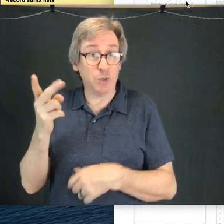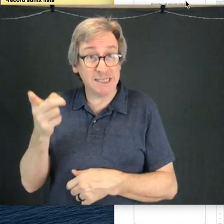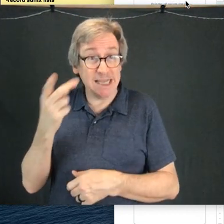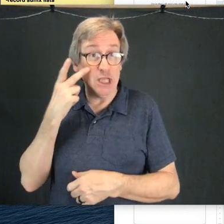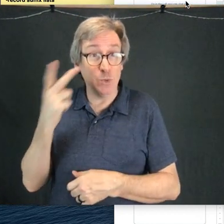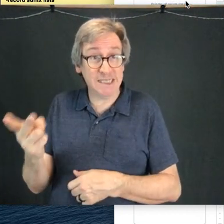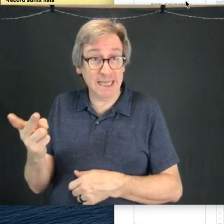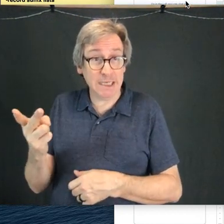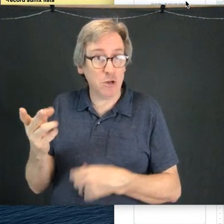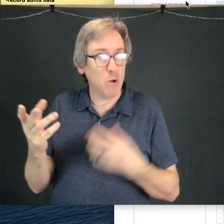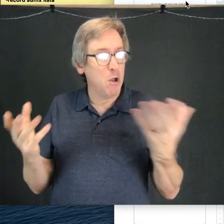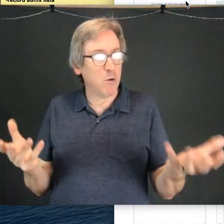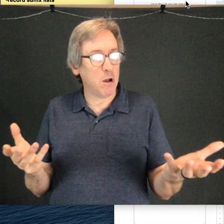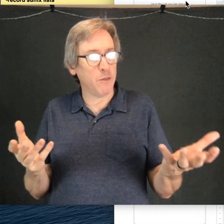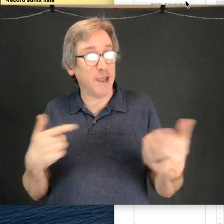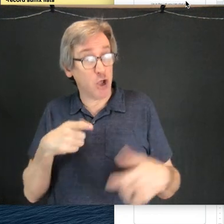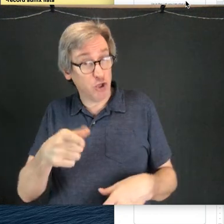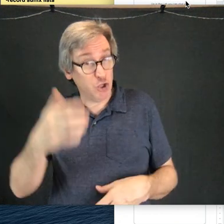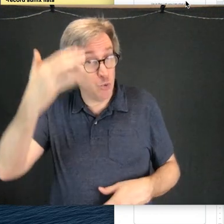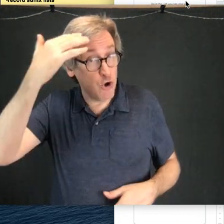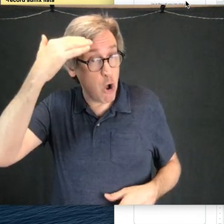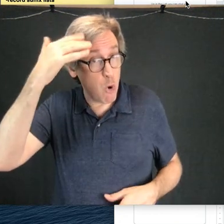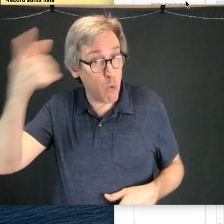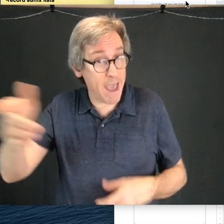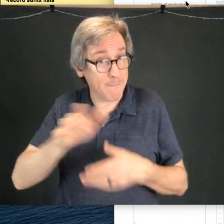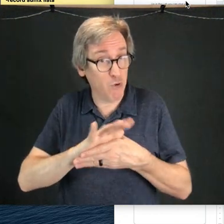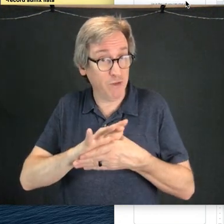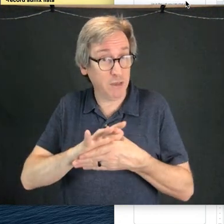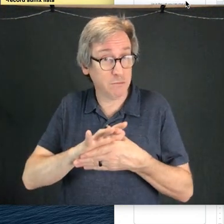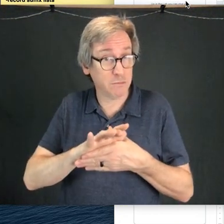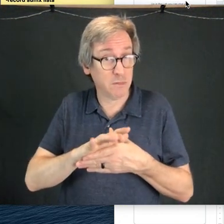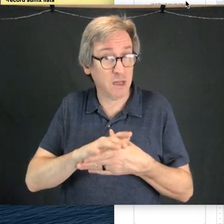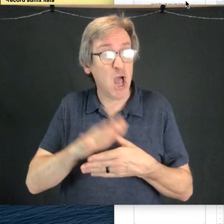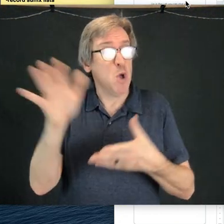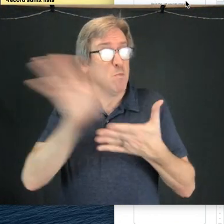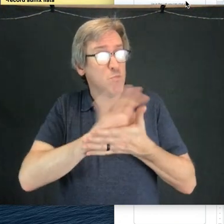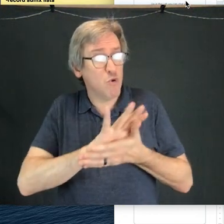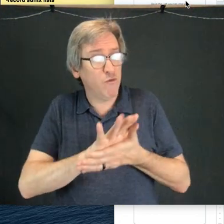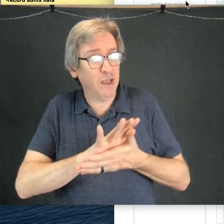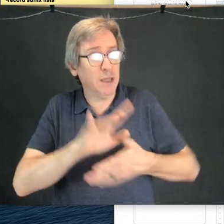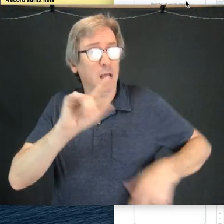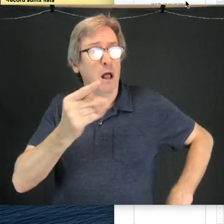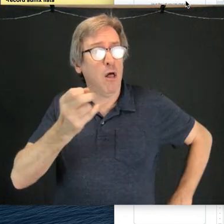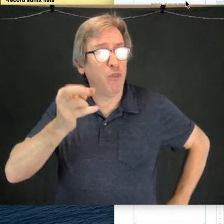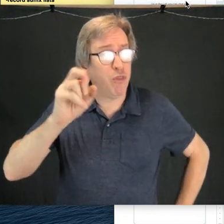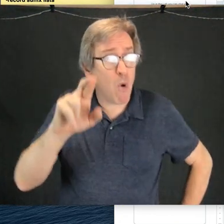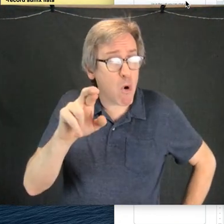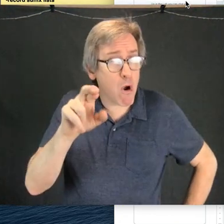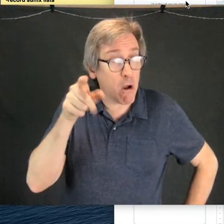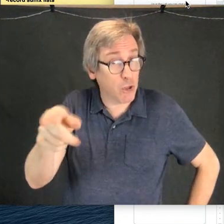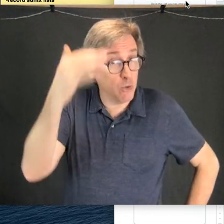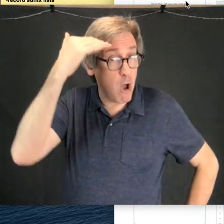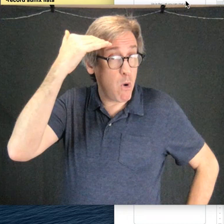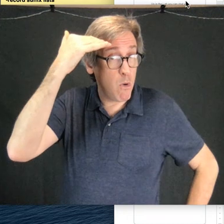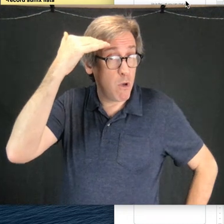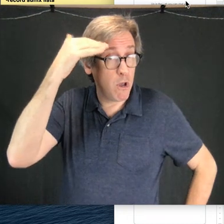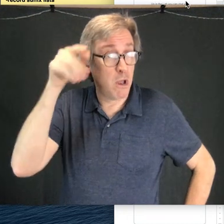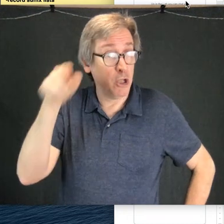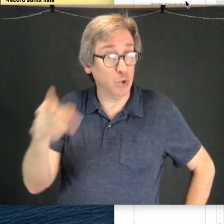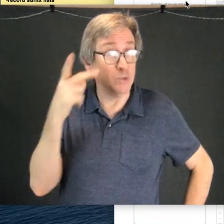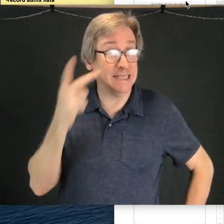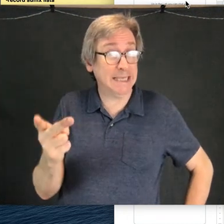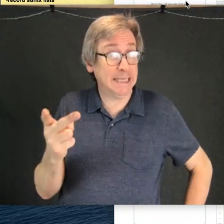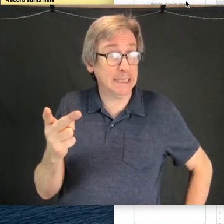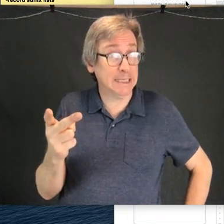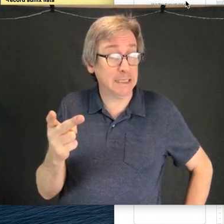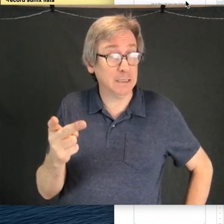So you can see, you've seen. Another way, do you know that movie? Movie Thor, you know?